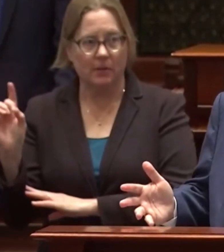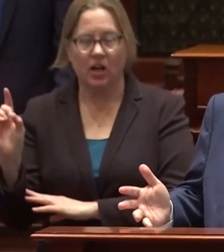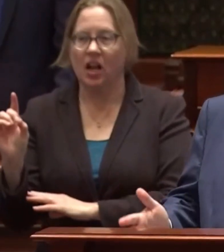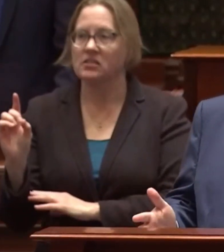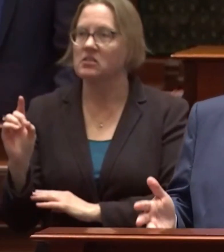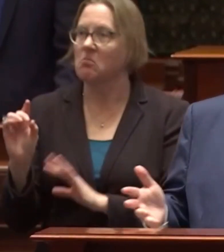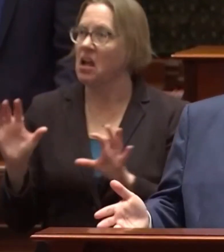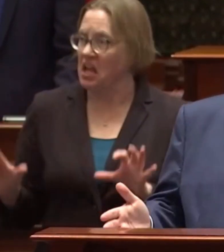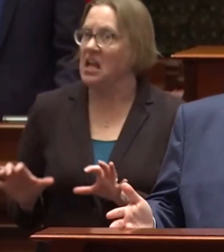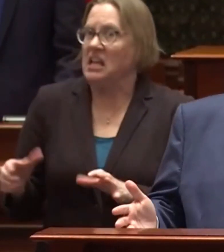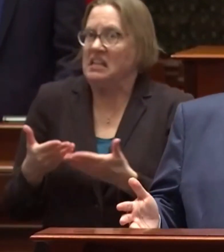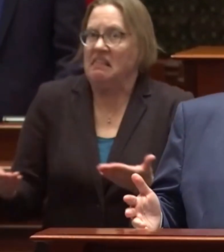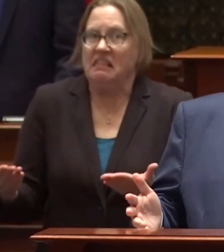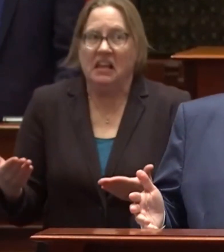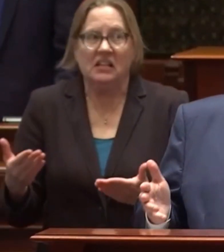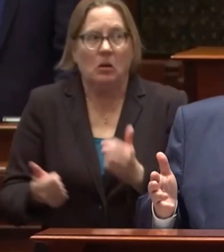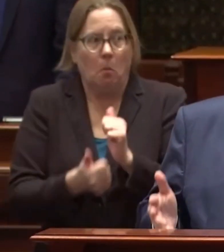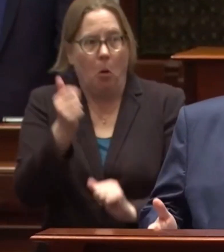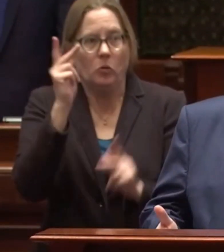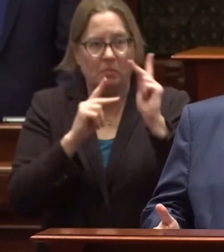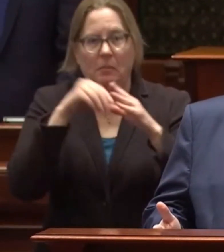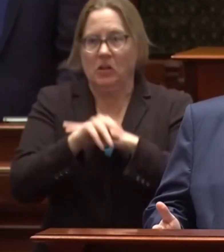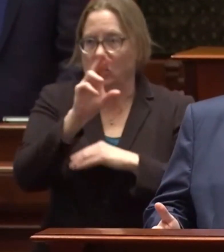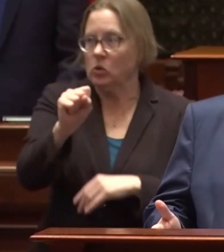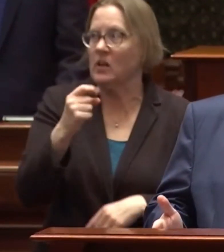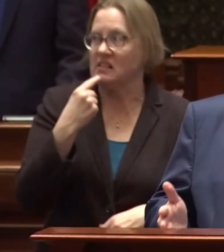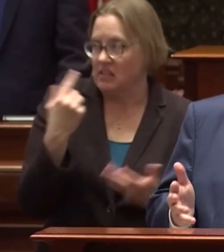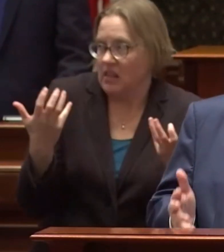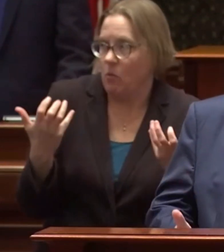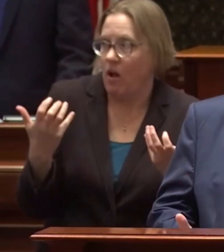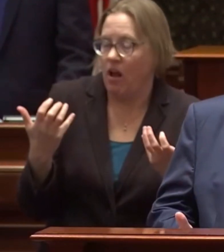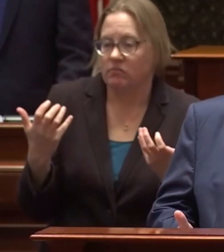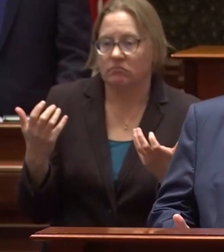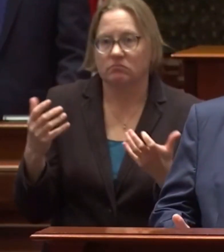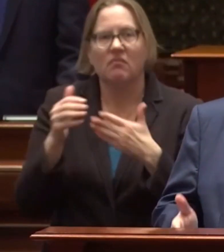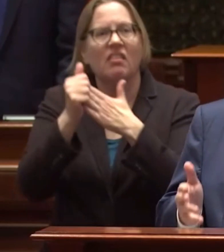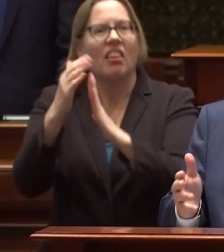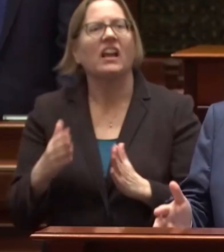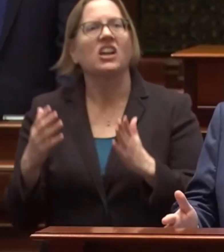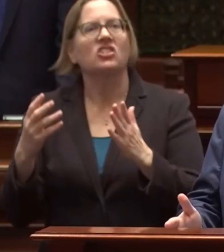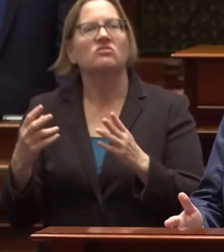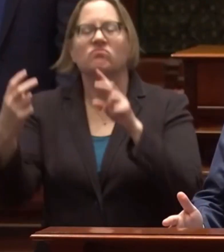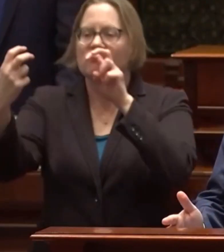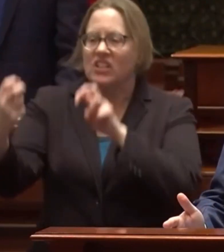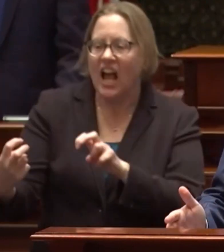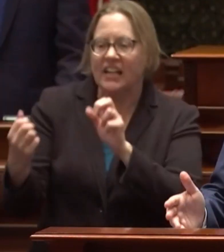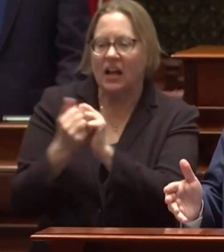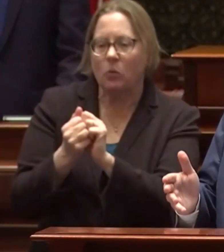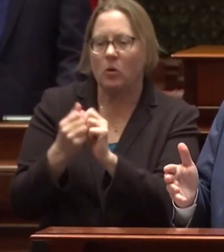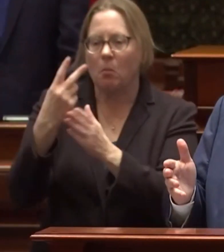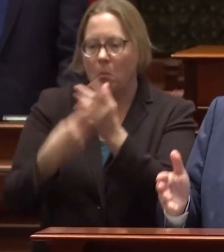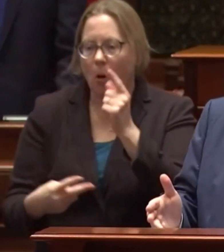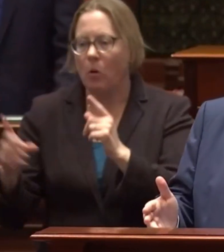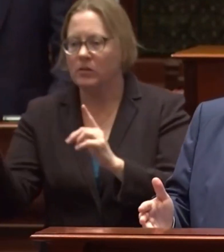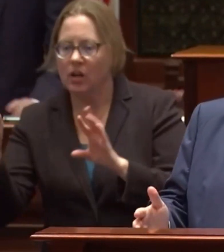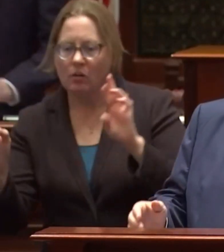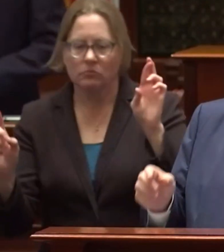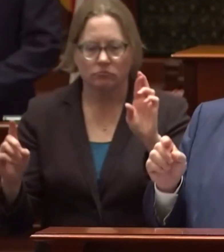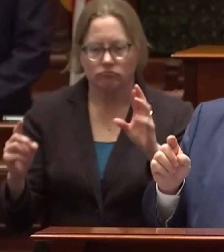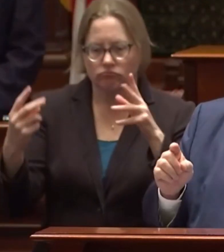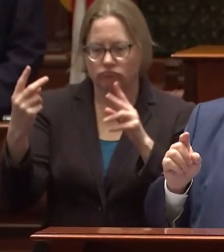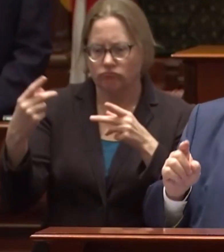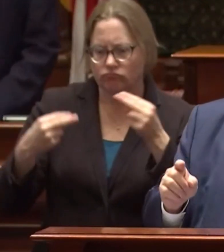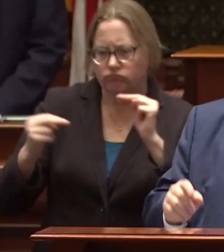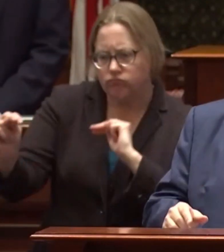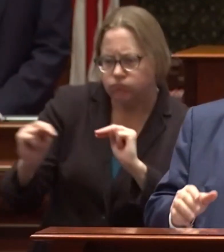say they want from leaders. They sat down at the table with Republicans and negotiated